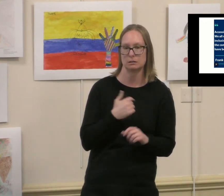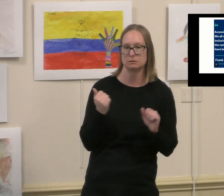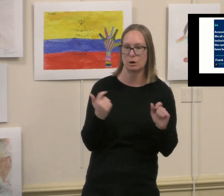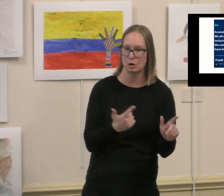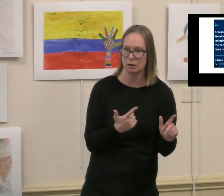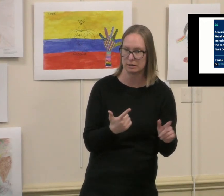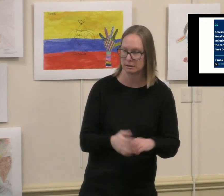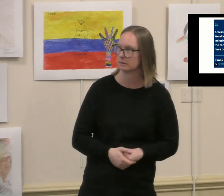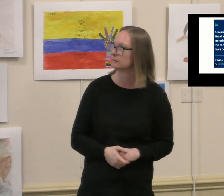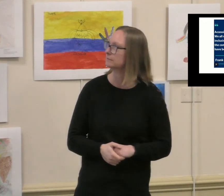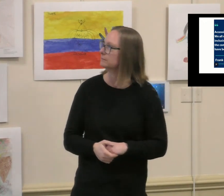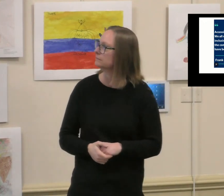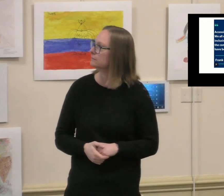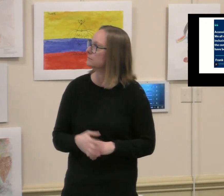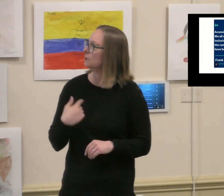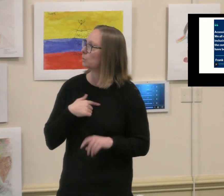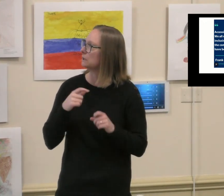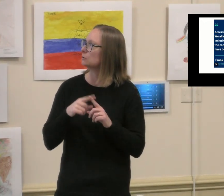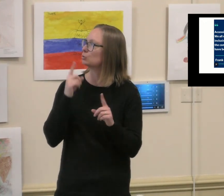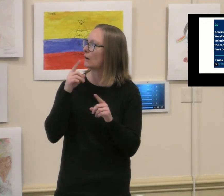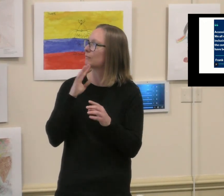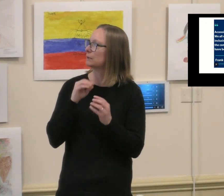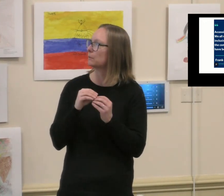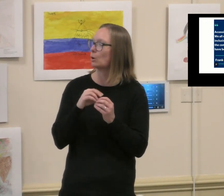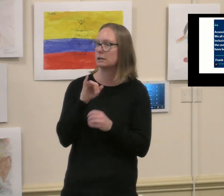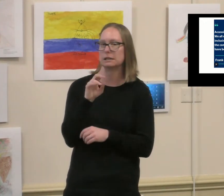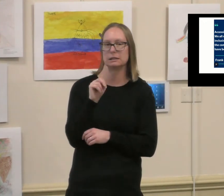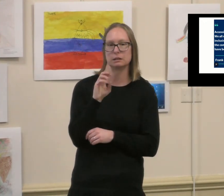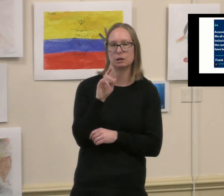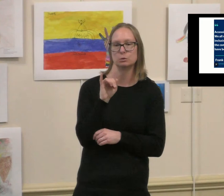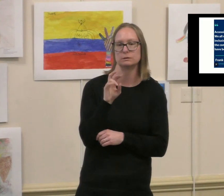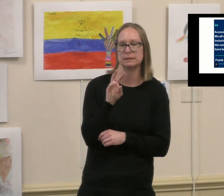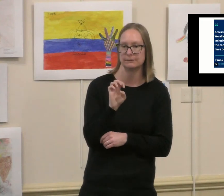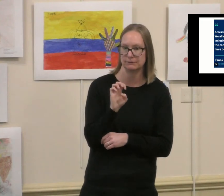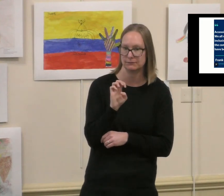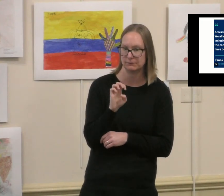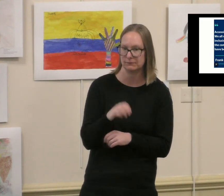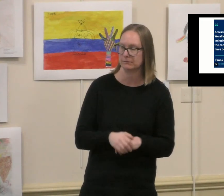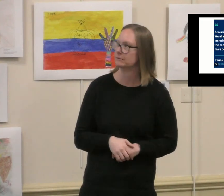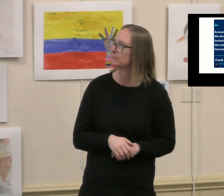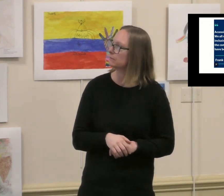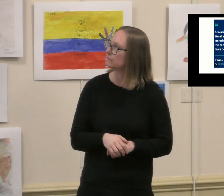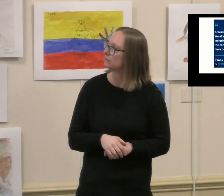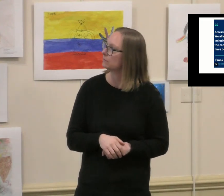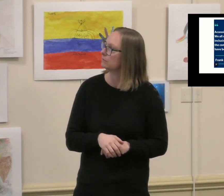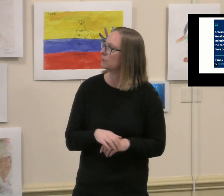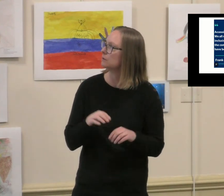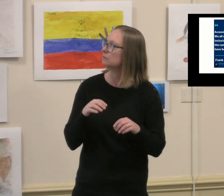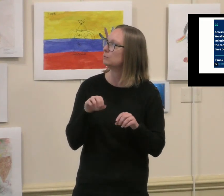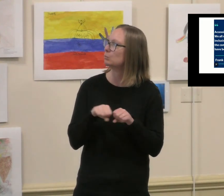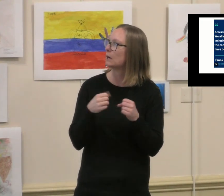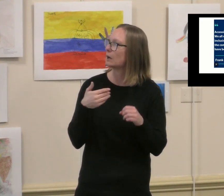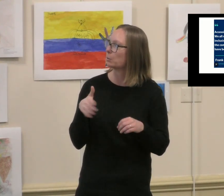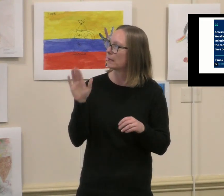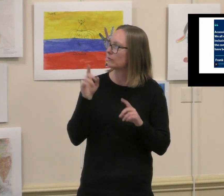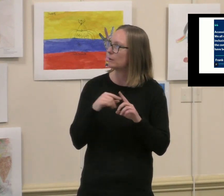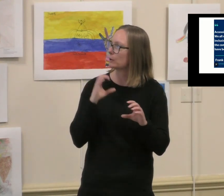Accessibility starts with us all. We all need to strive to be more inclusive, to break